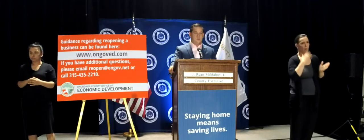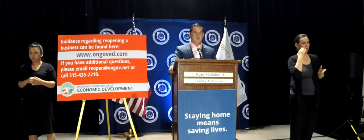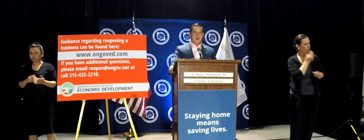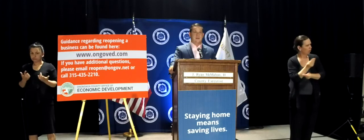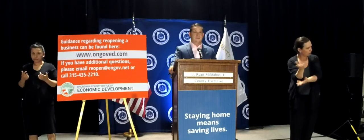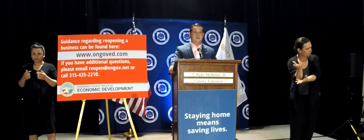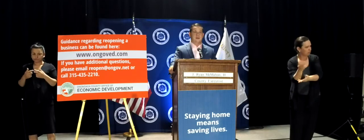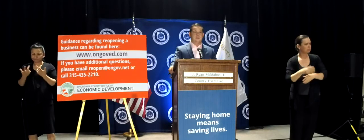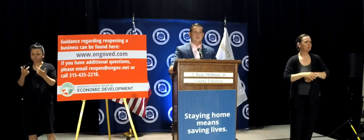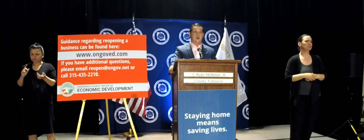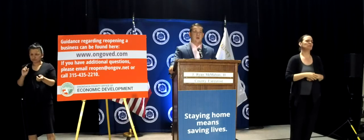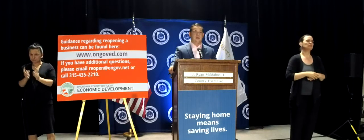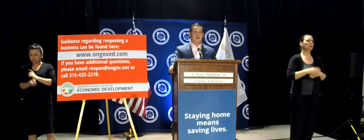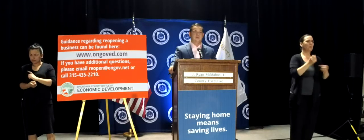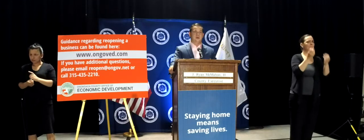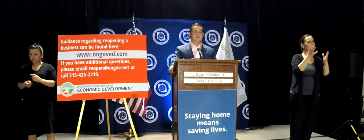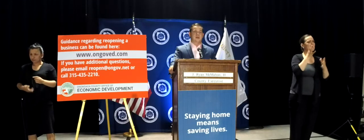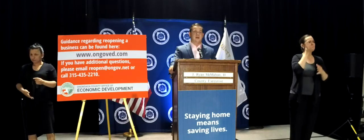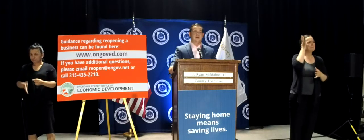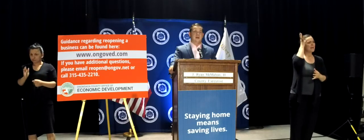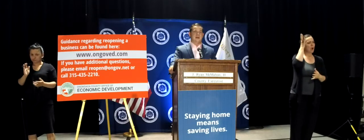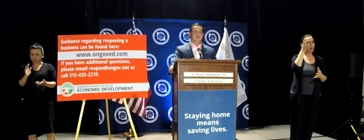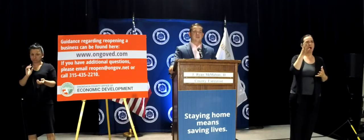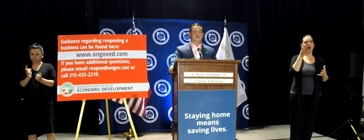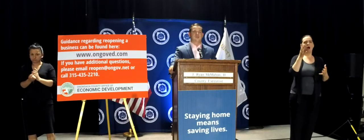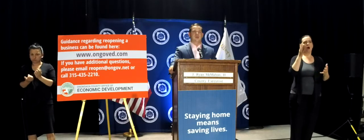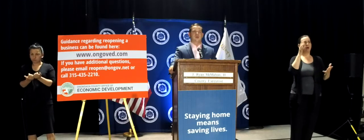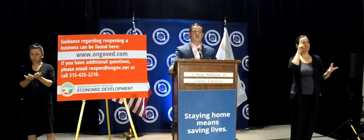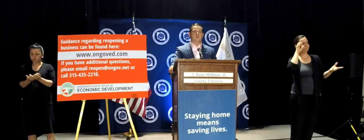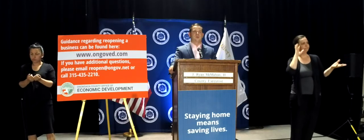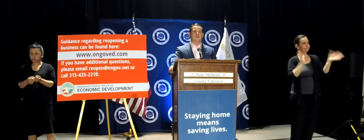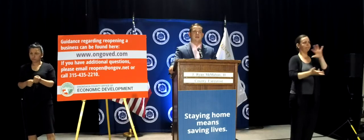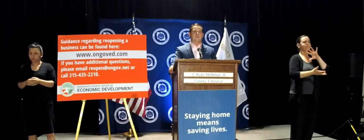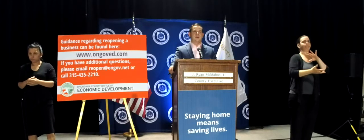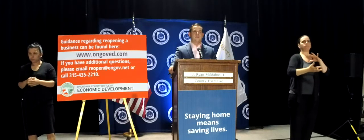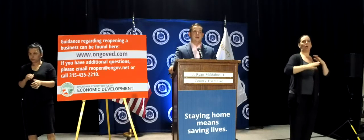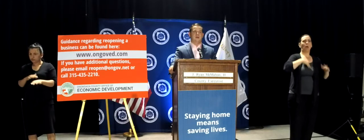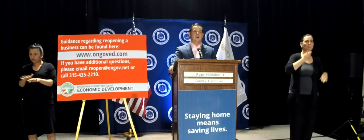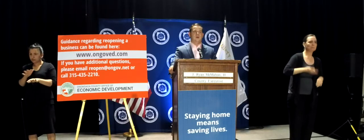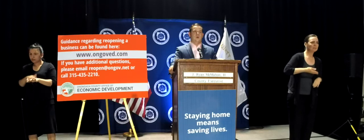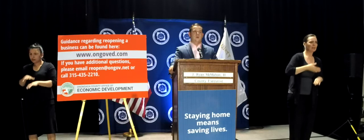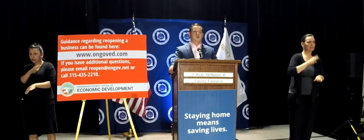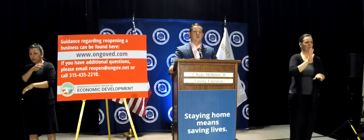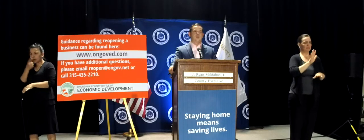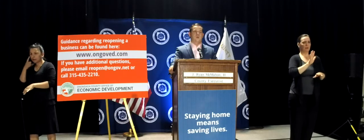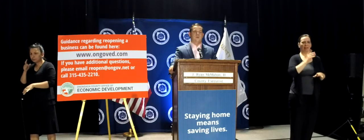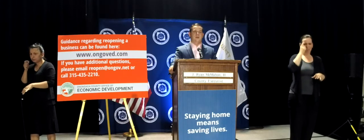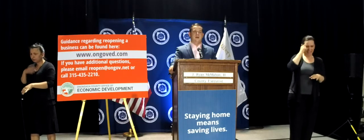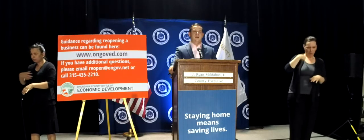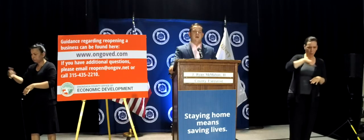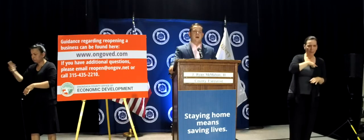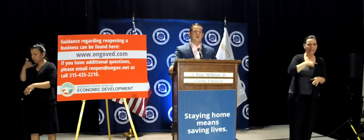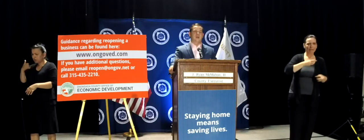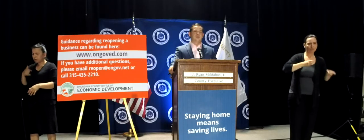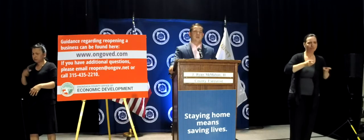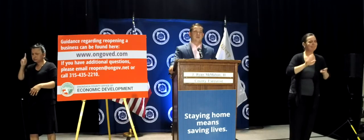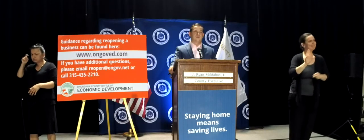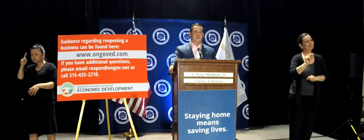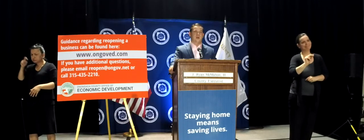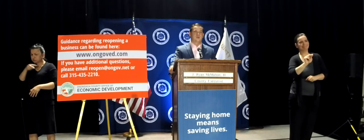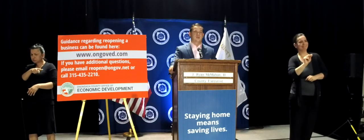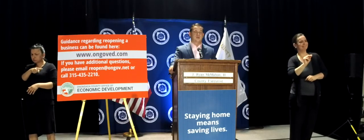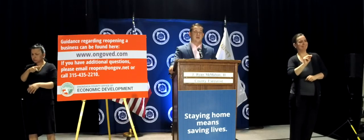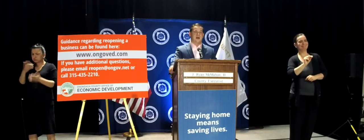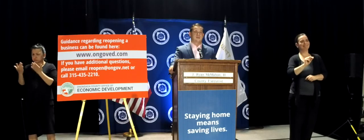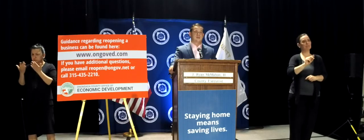parents confused by this today, calling in, upset at decisions their superintendent may have made or their school board made about graduation